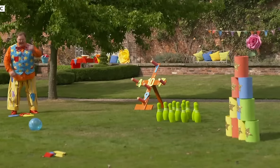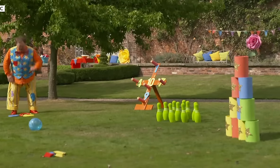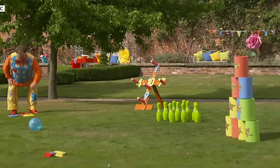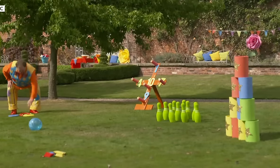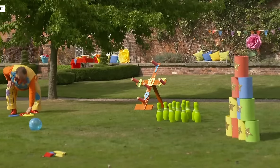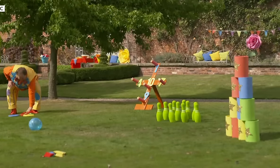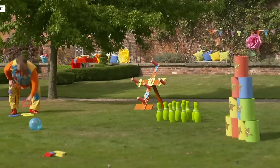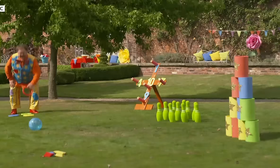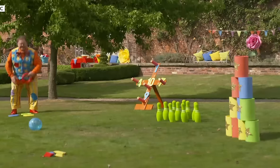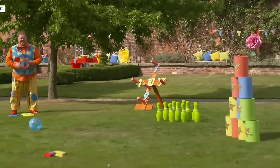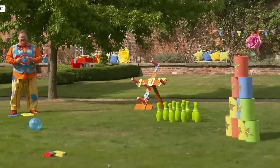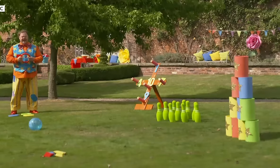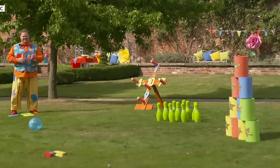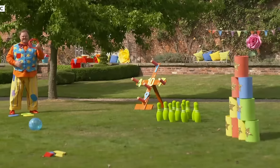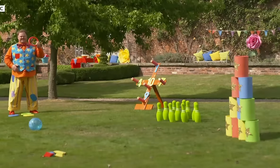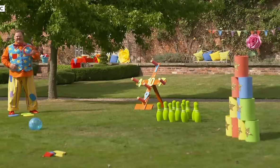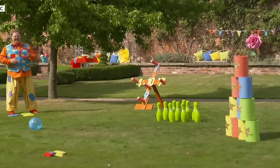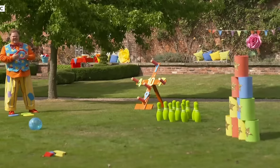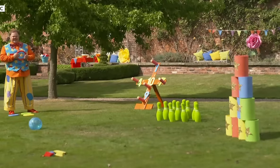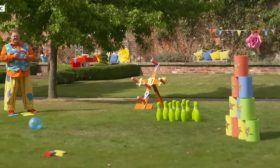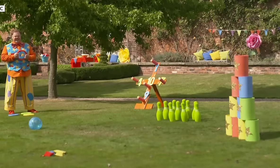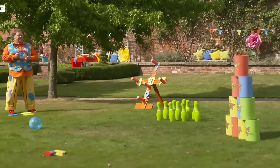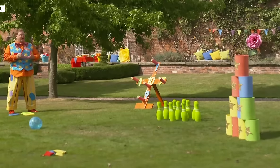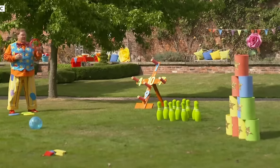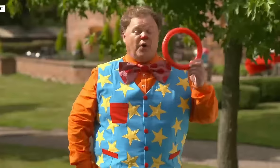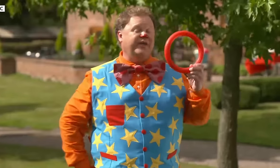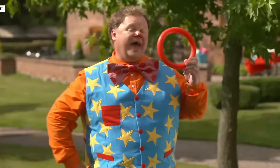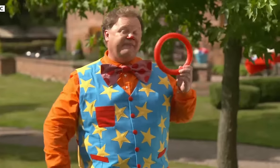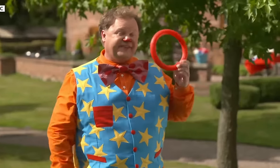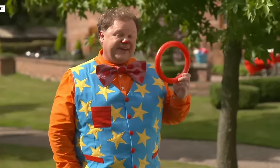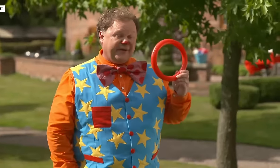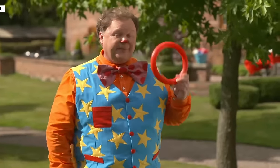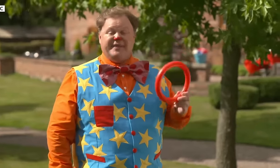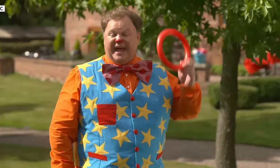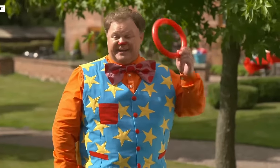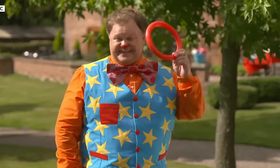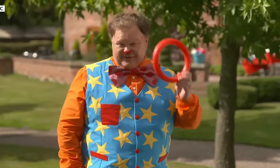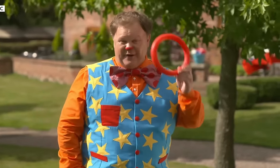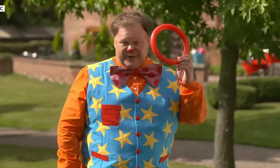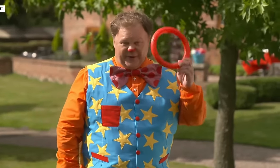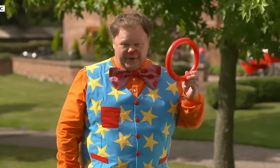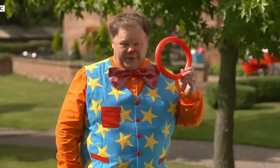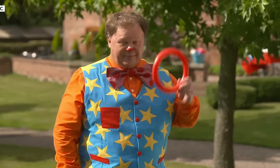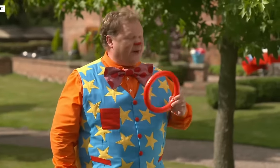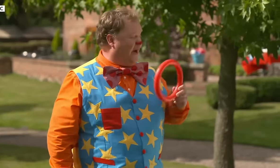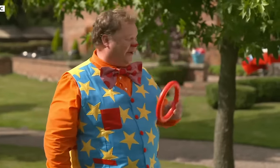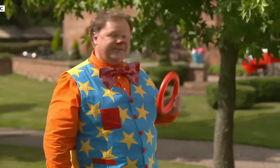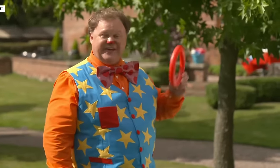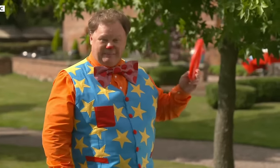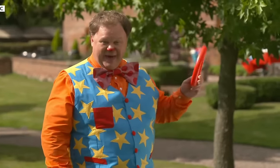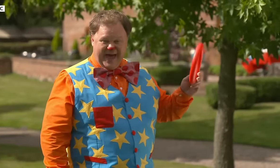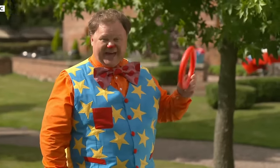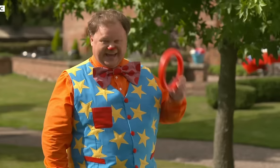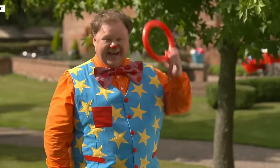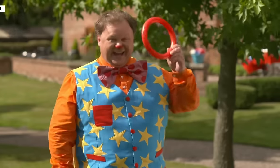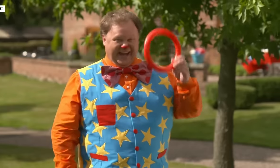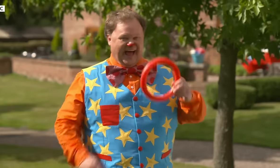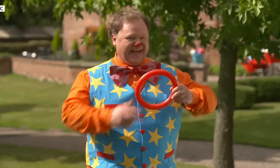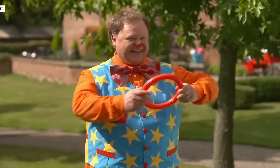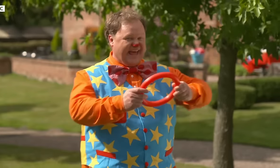Now, this game is very easy. All you have to do is throw your hoop onto the peg, like